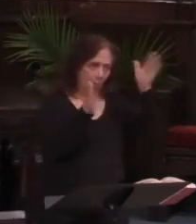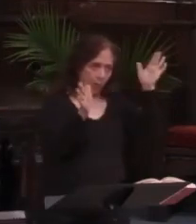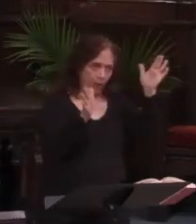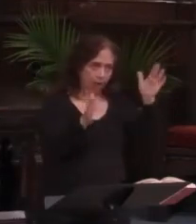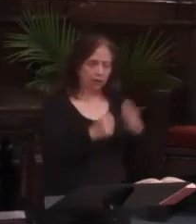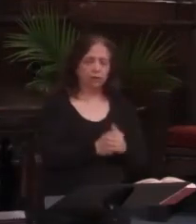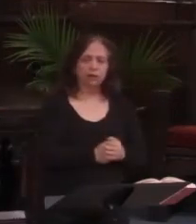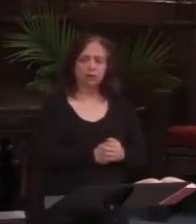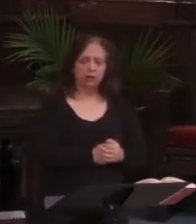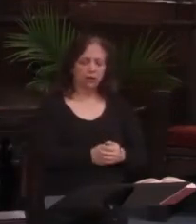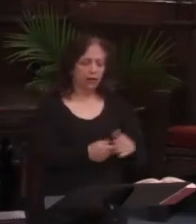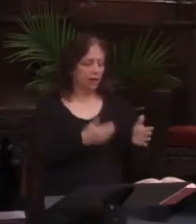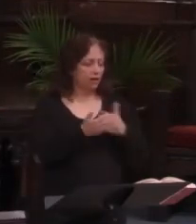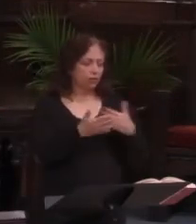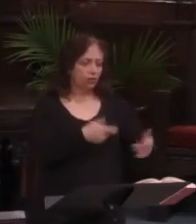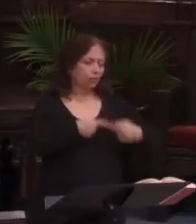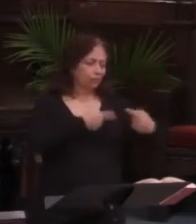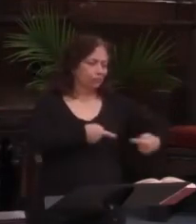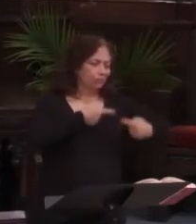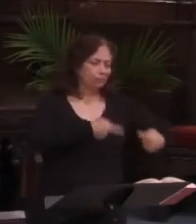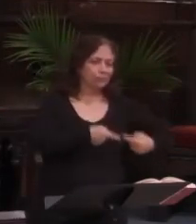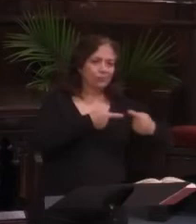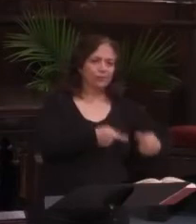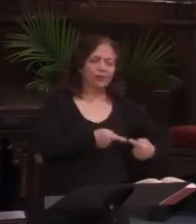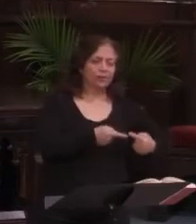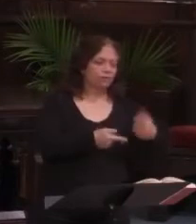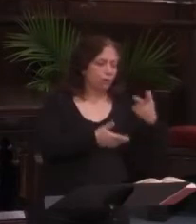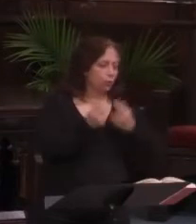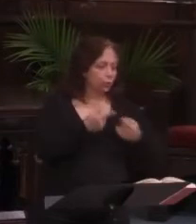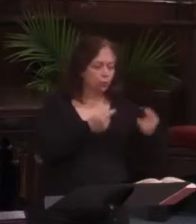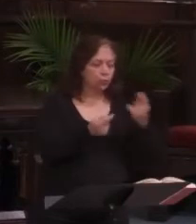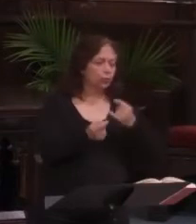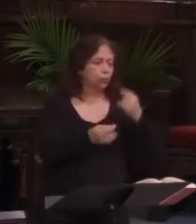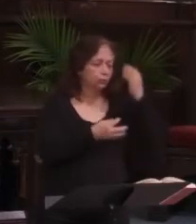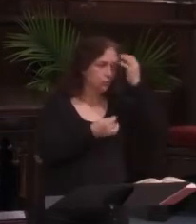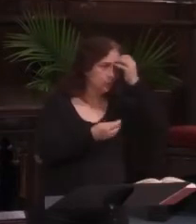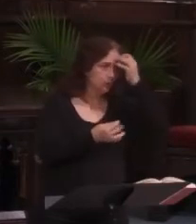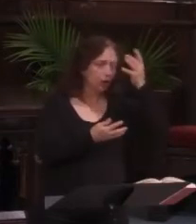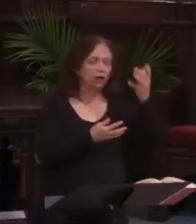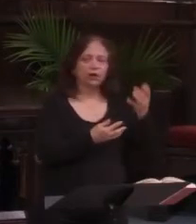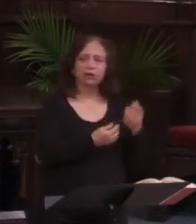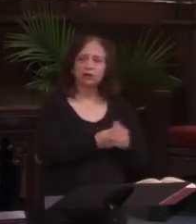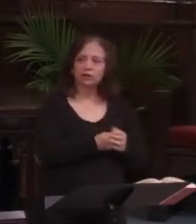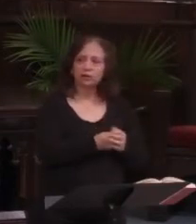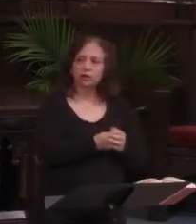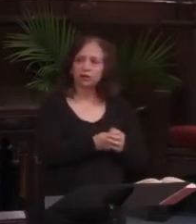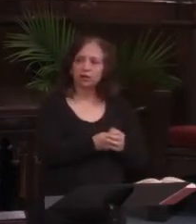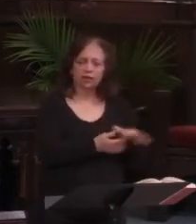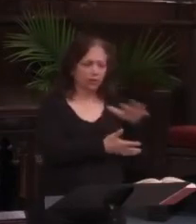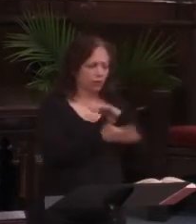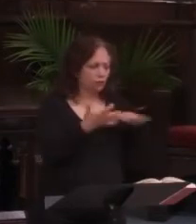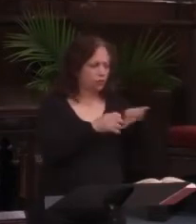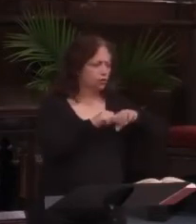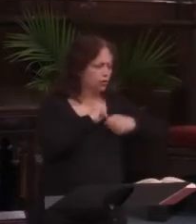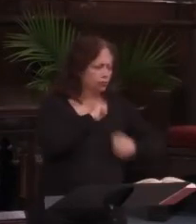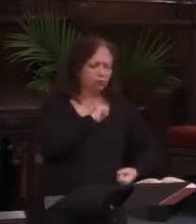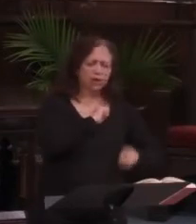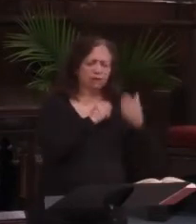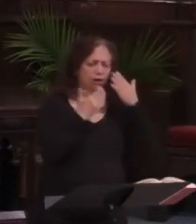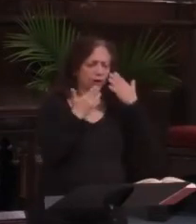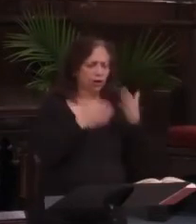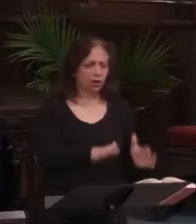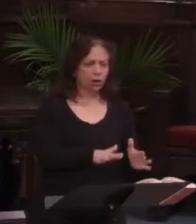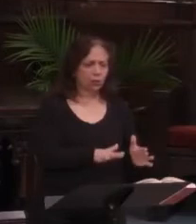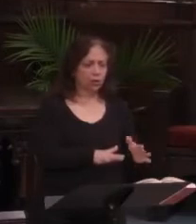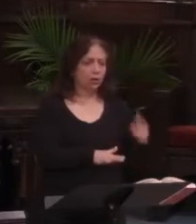While they were wrestling with the meaning and impact of what had happened, even in their confusion, grief, and unknowing, their